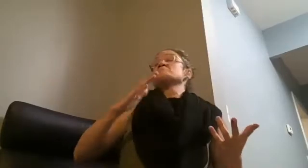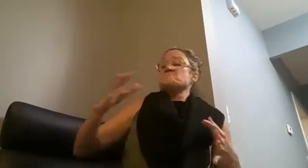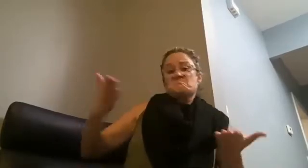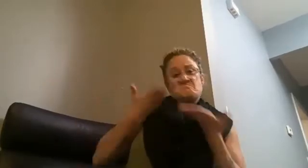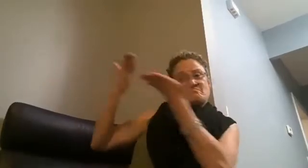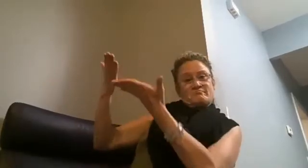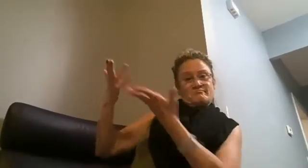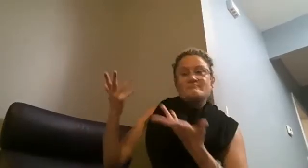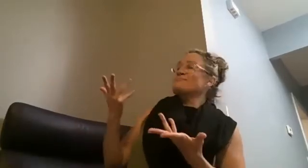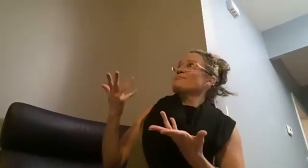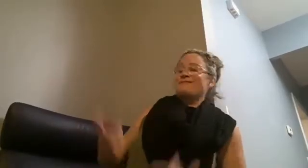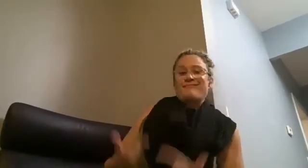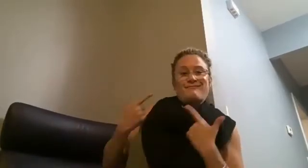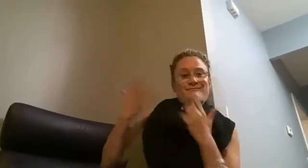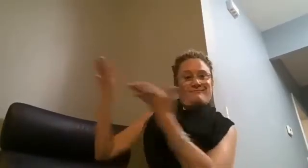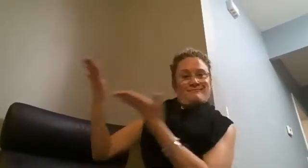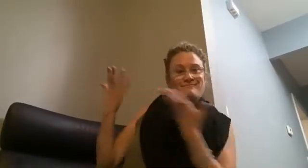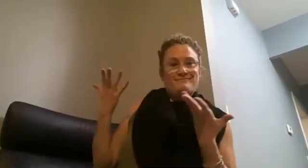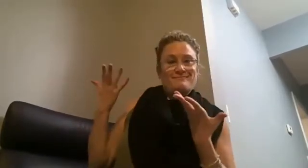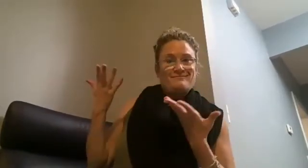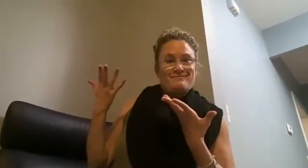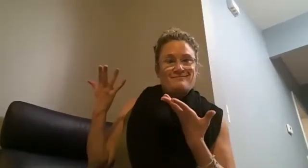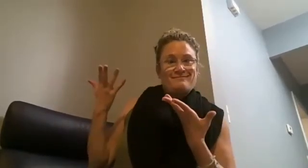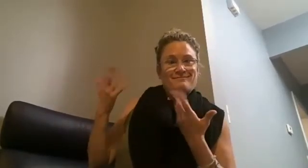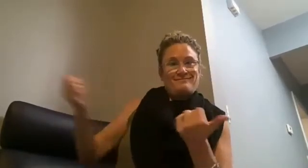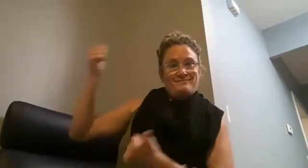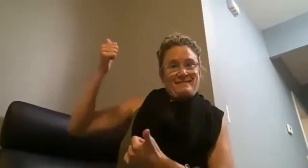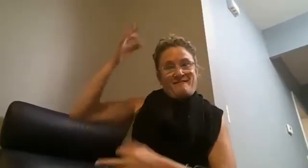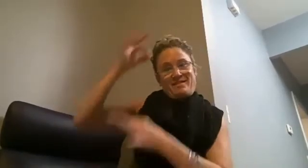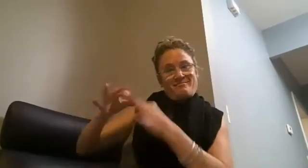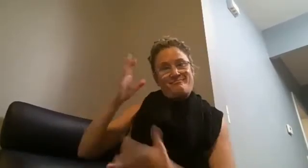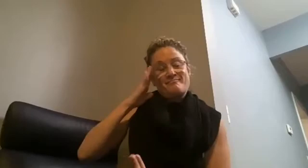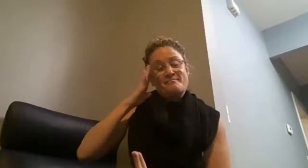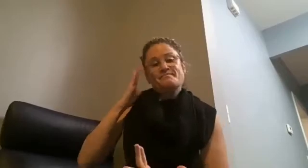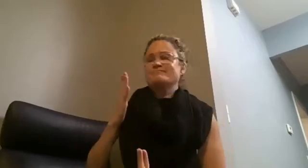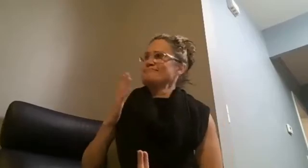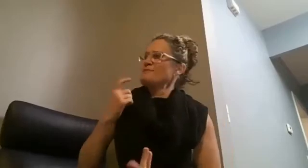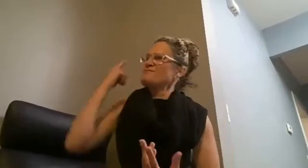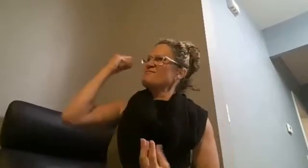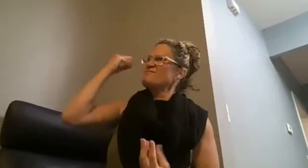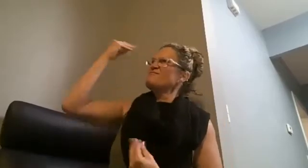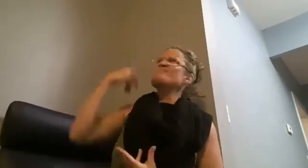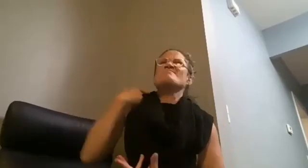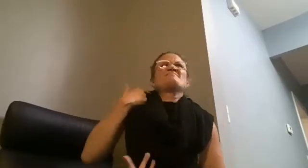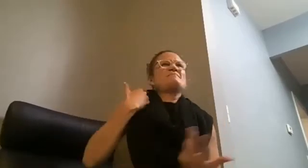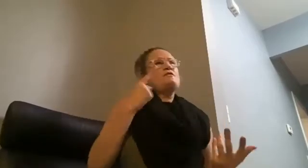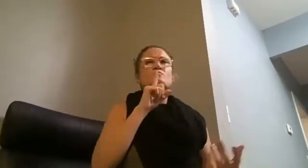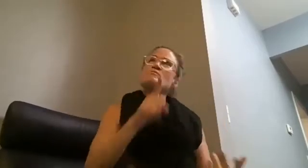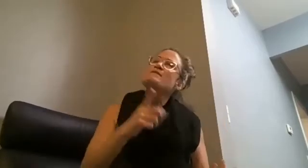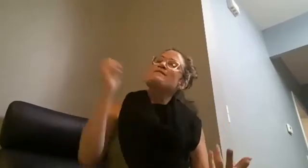you wanted to go. Definitively, that is faith. And when he said that, I saw it. I understood what